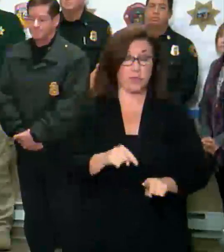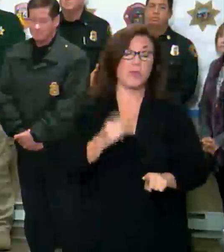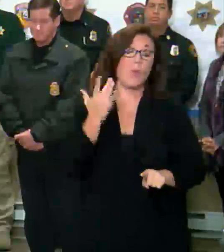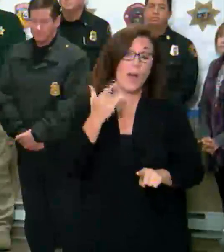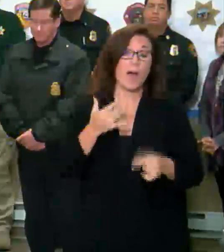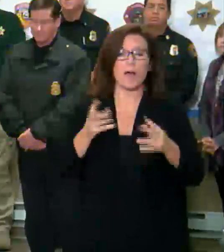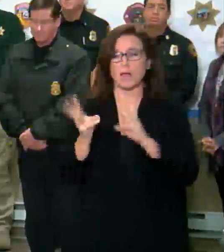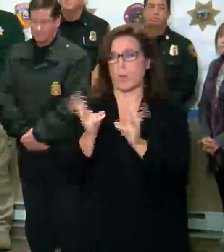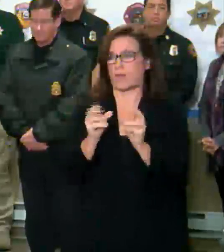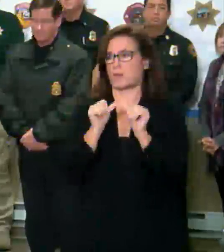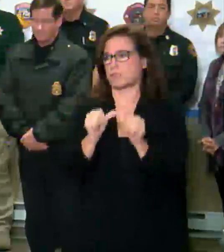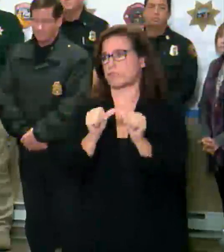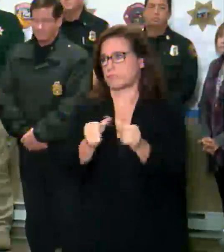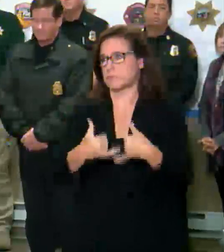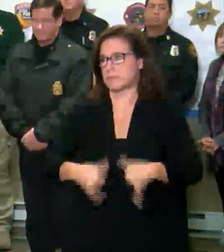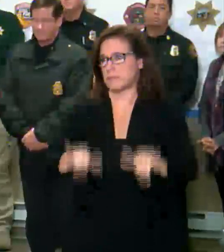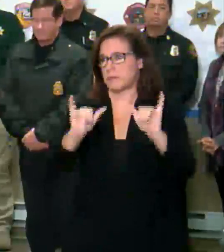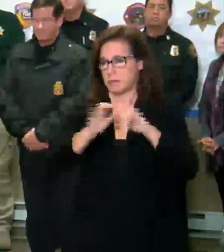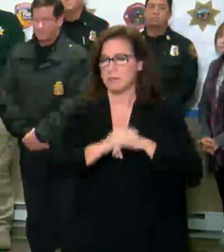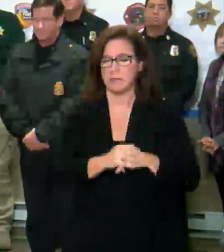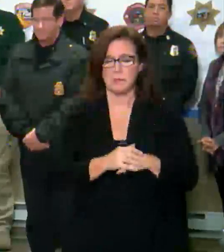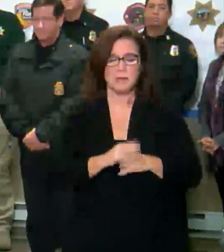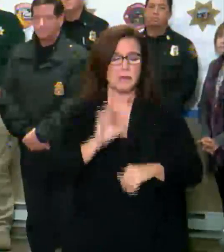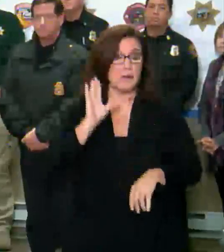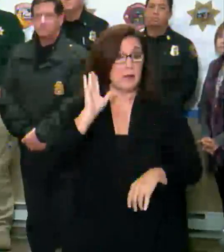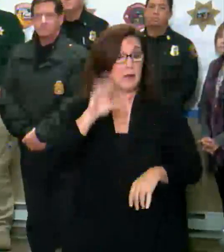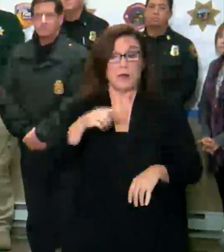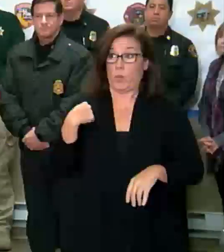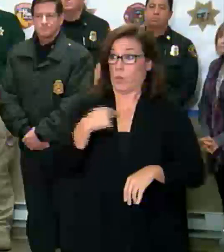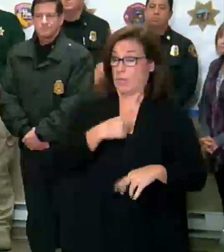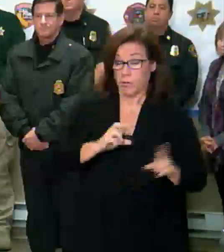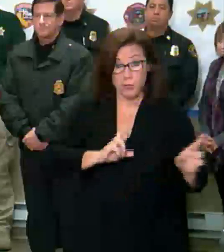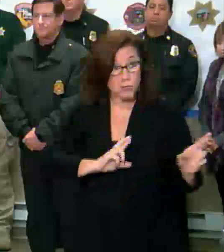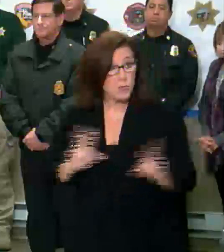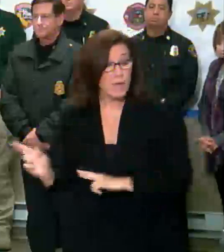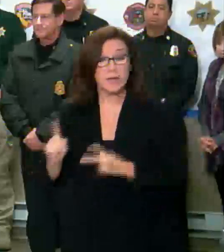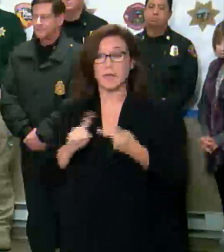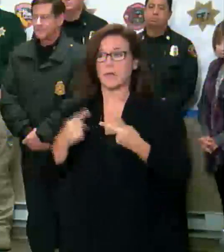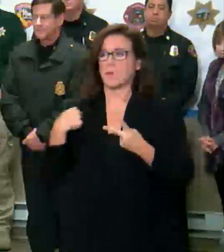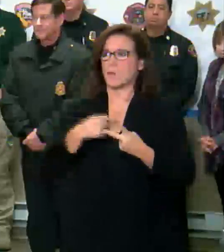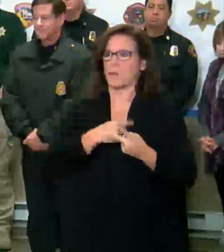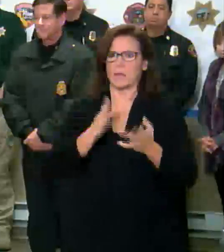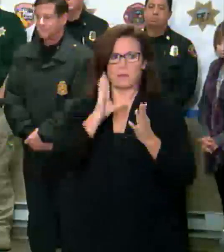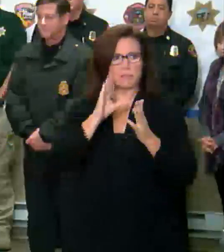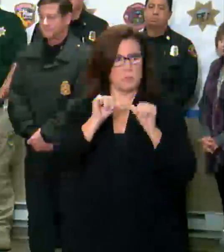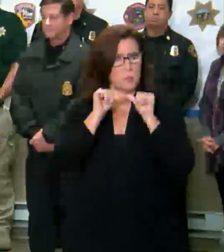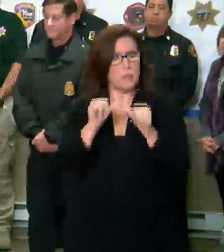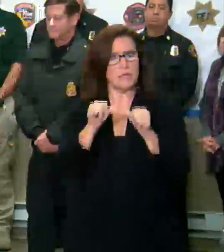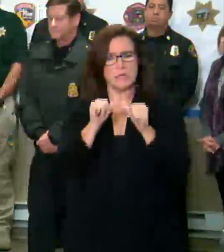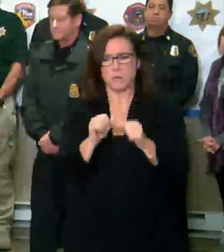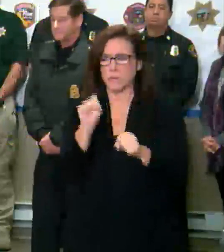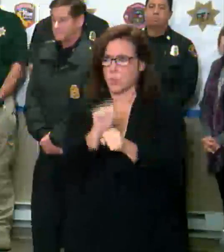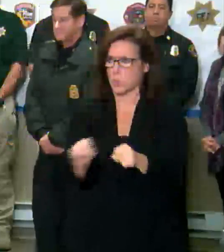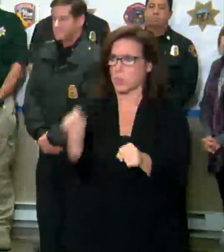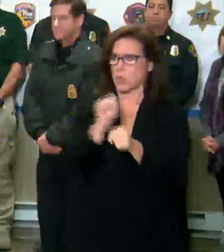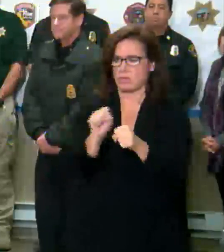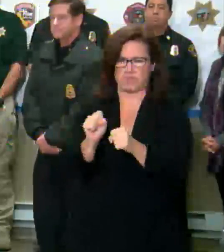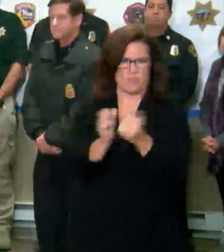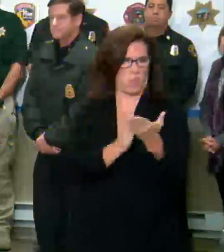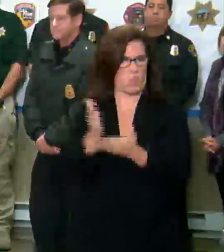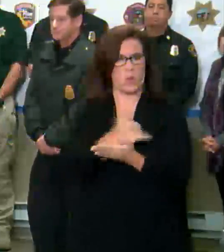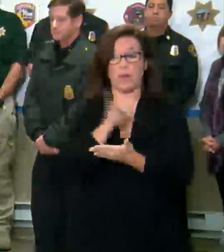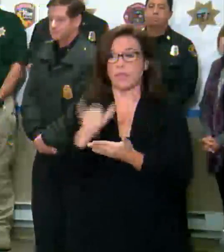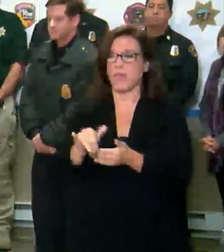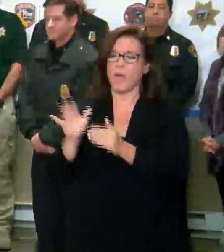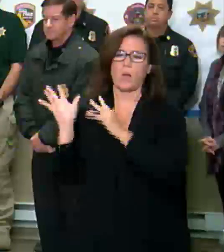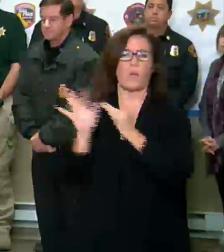event. So we are ready. We continue to prepare and engage, and we'll continue to do that throughout this entire wind